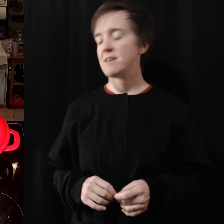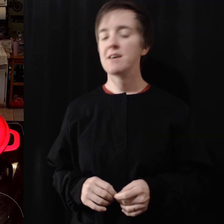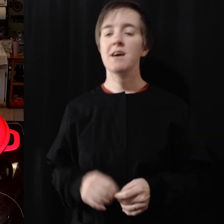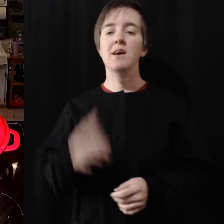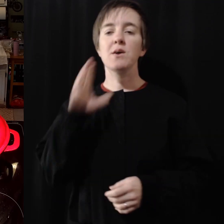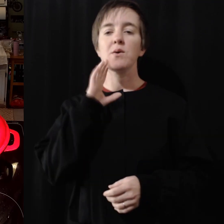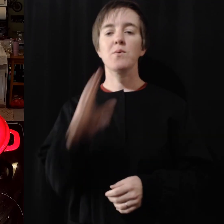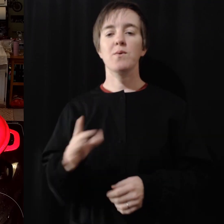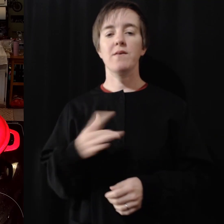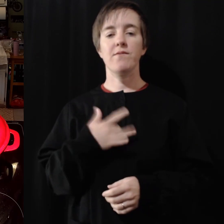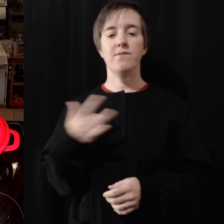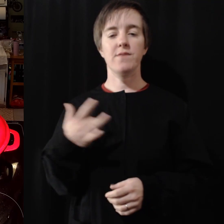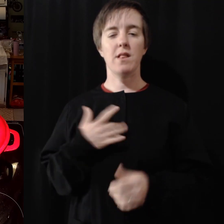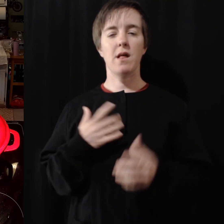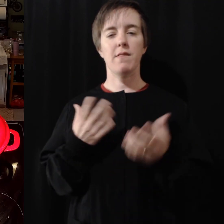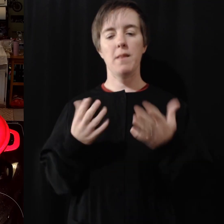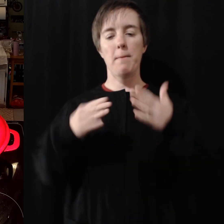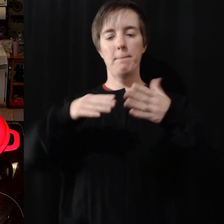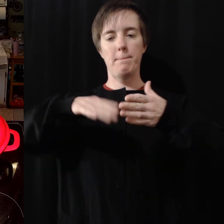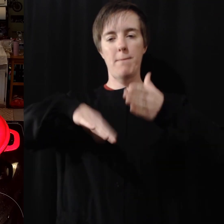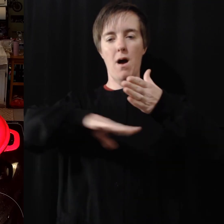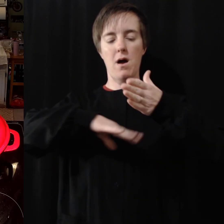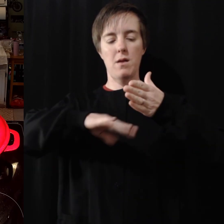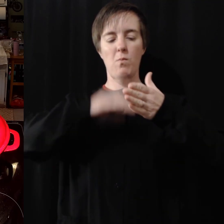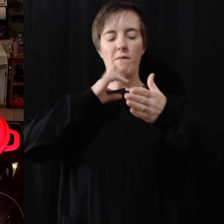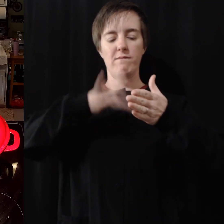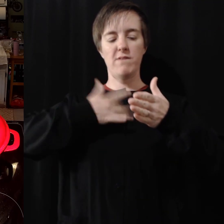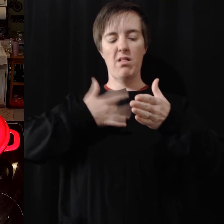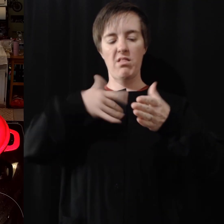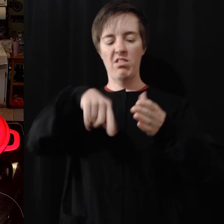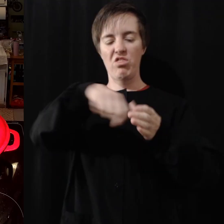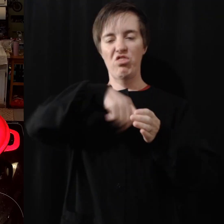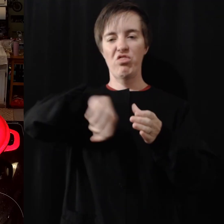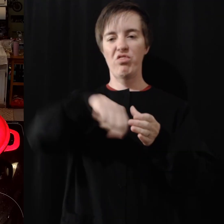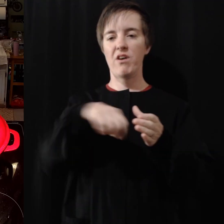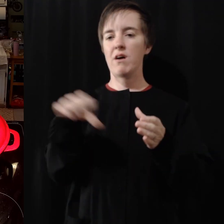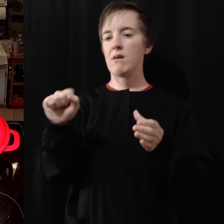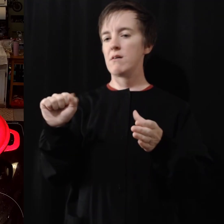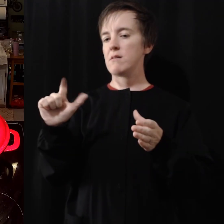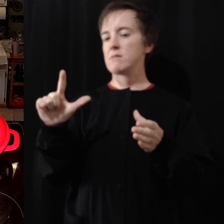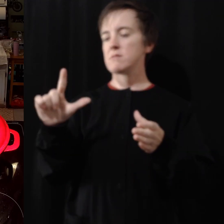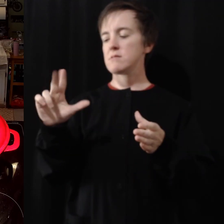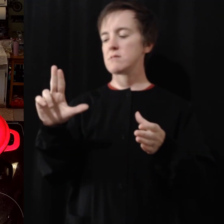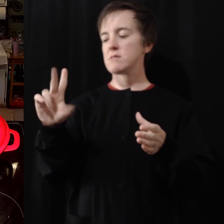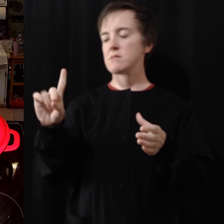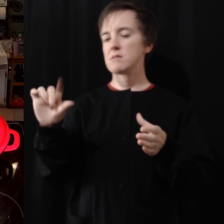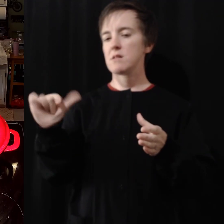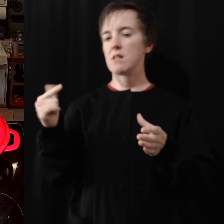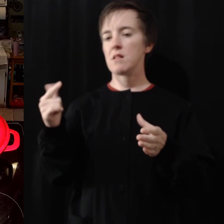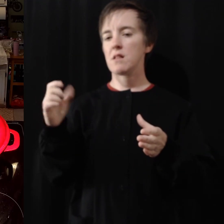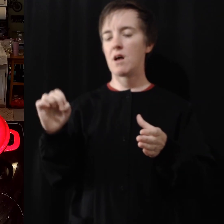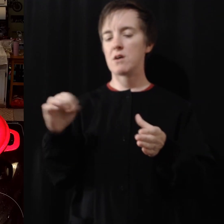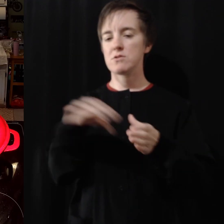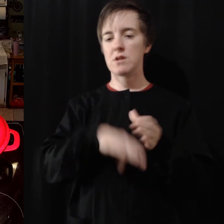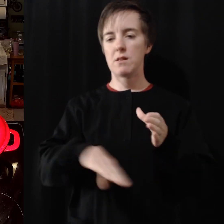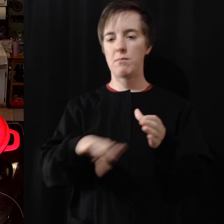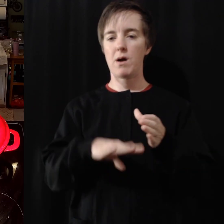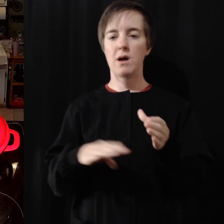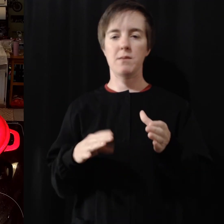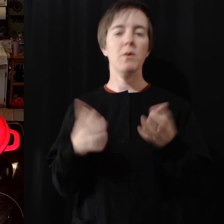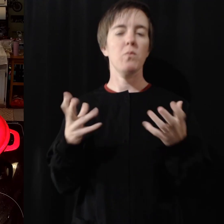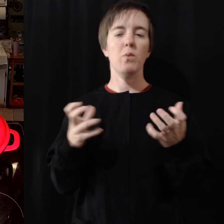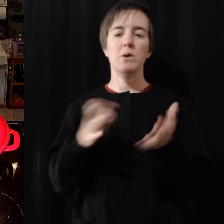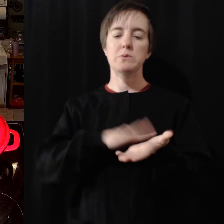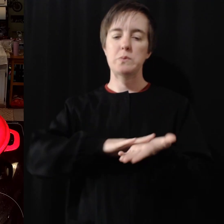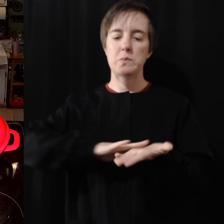And you'll feel it at the bottom, kind of being like a sludge at the bottom of the bowl when you're mixing it, and you just kind of want to get